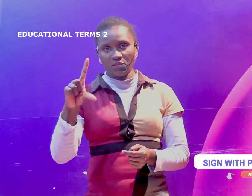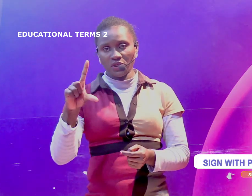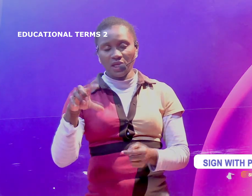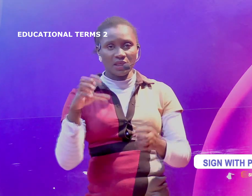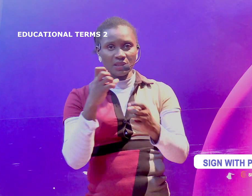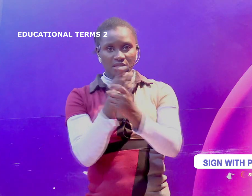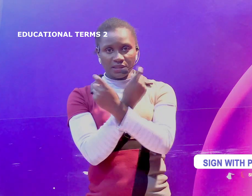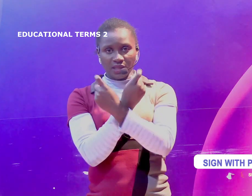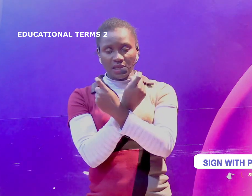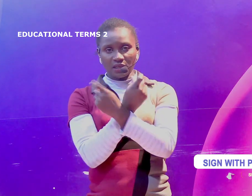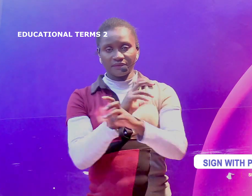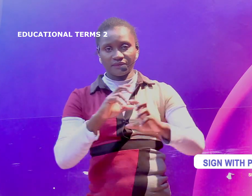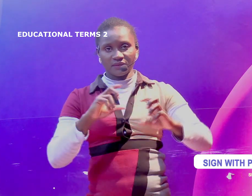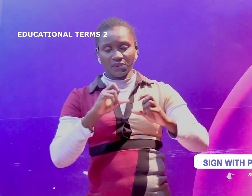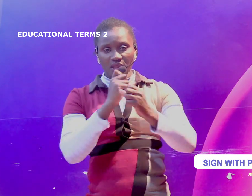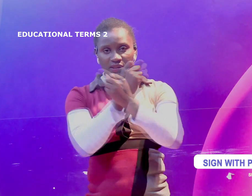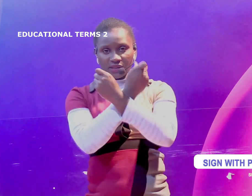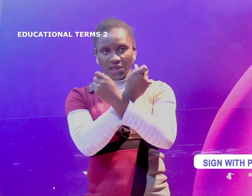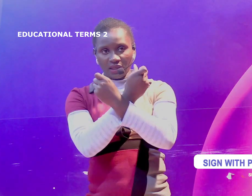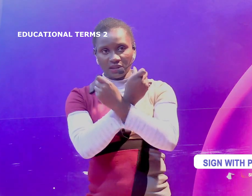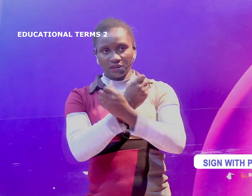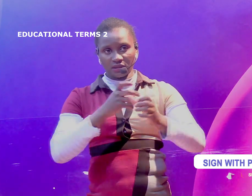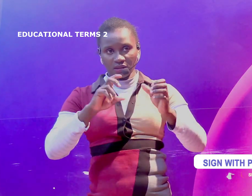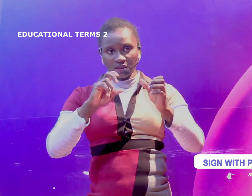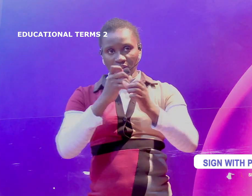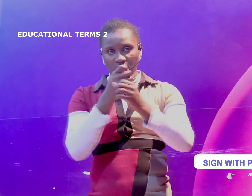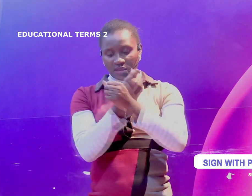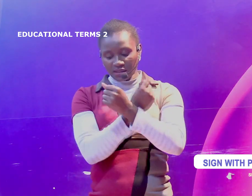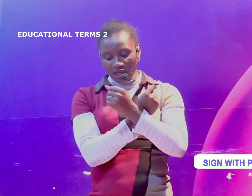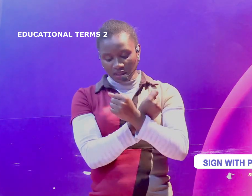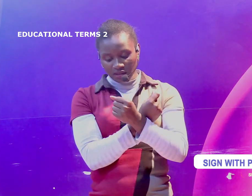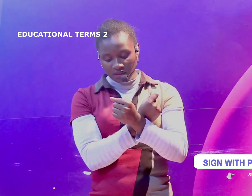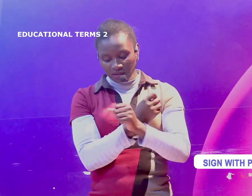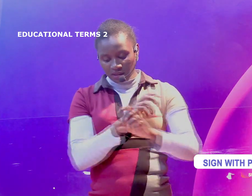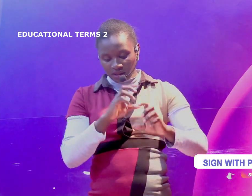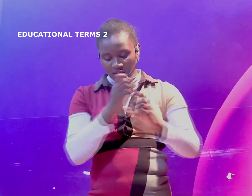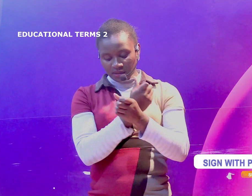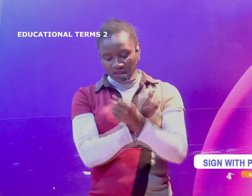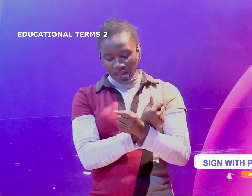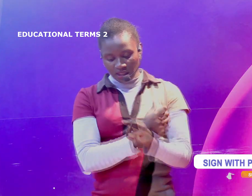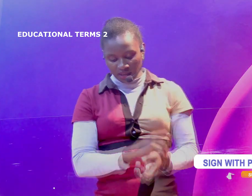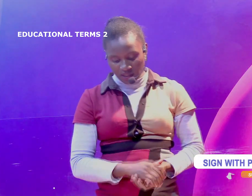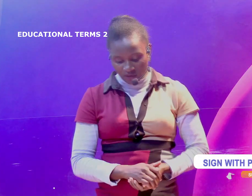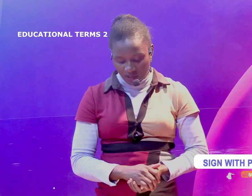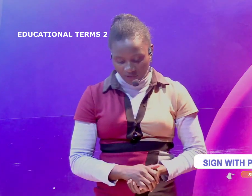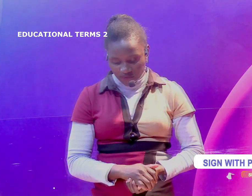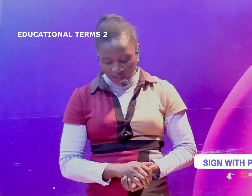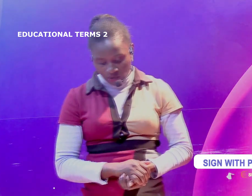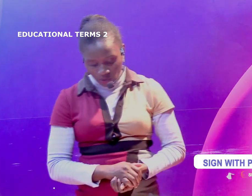C-E-double-L, cell, cell, cell, cell. And then have psychology. How